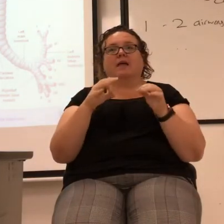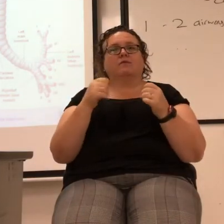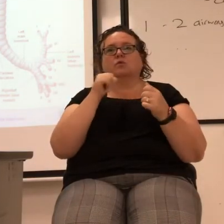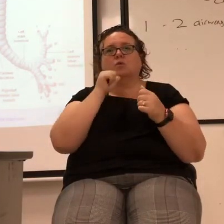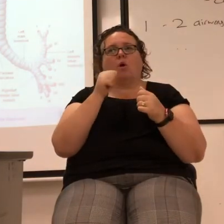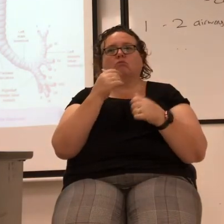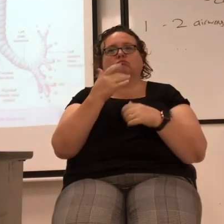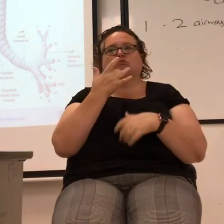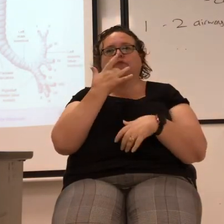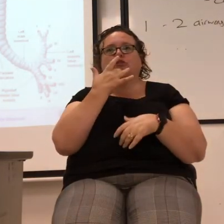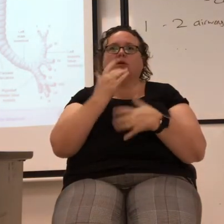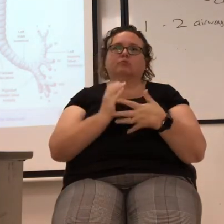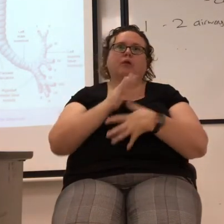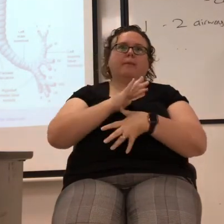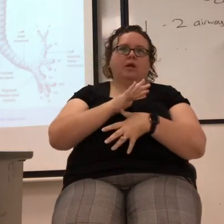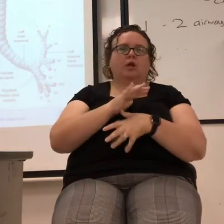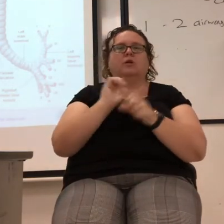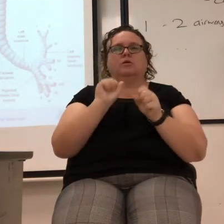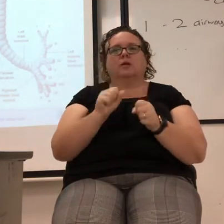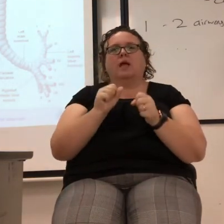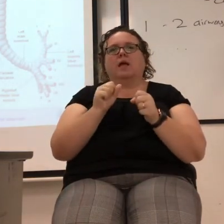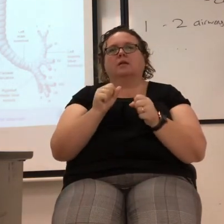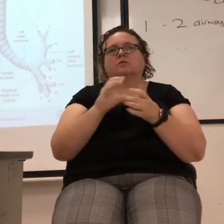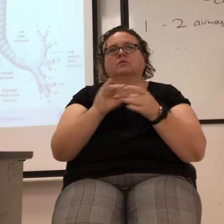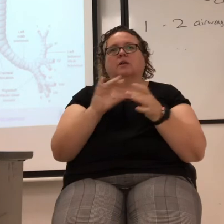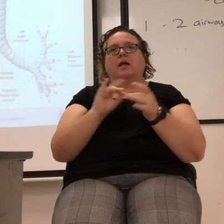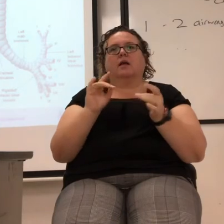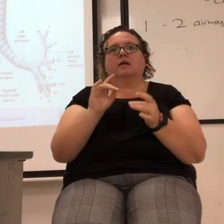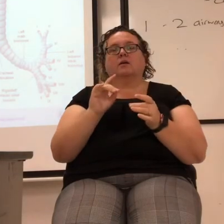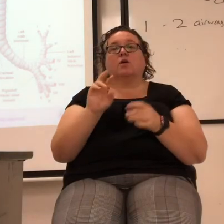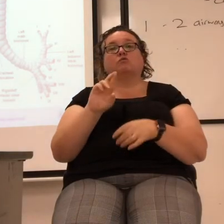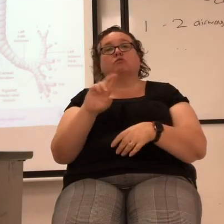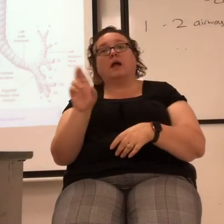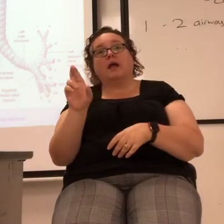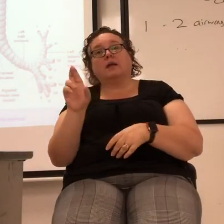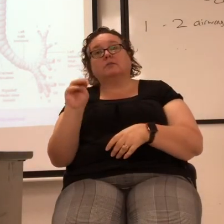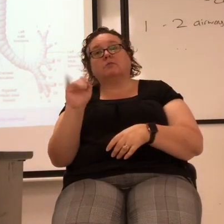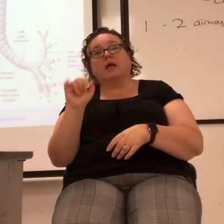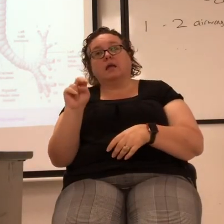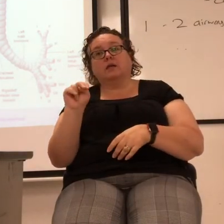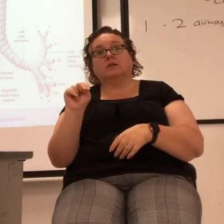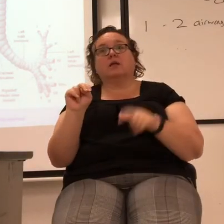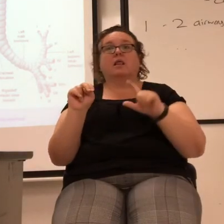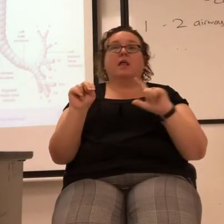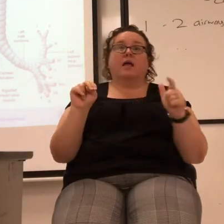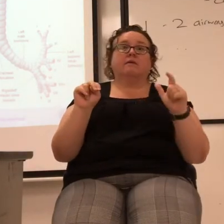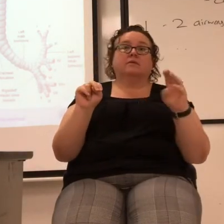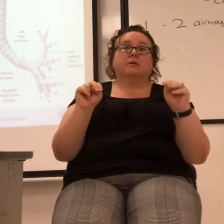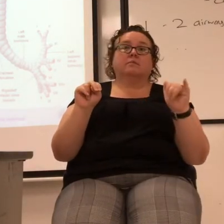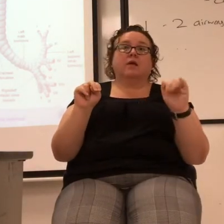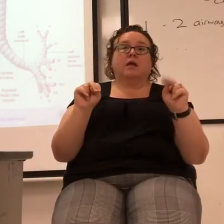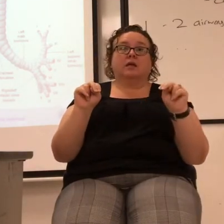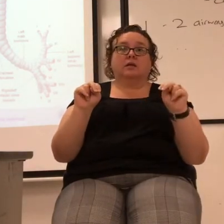If you don't prefer primary bronchi, you could say right main